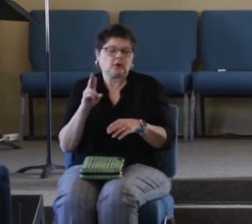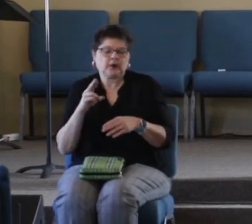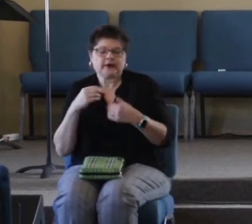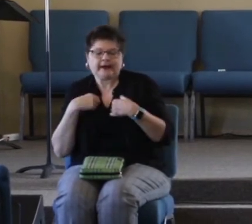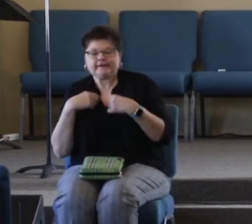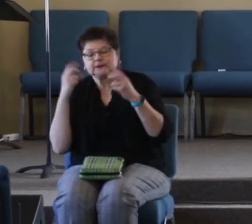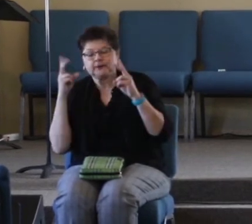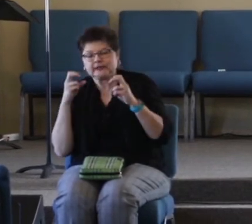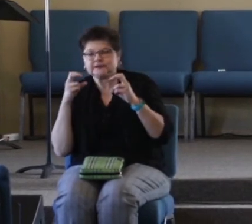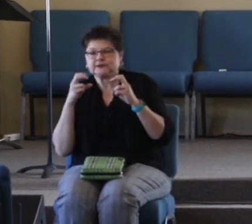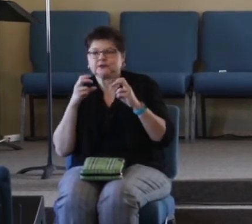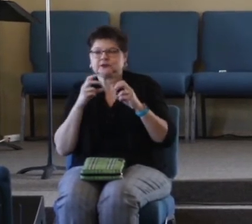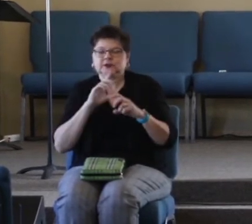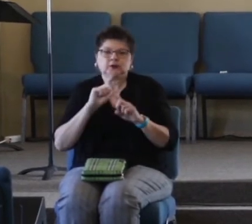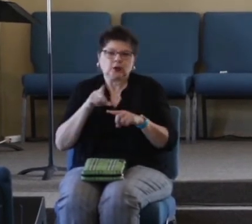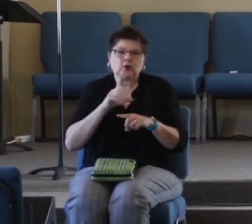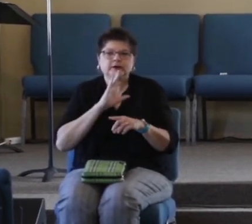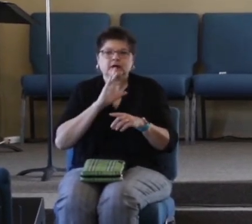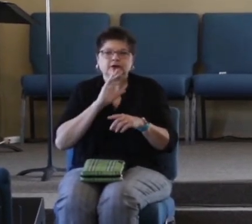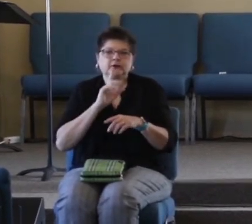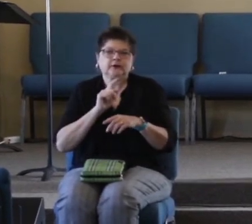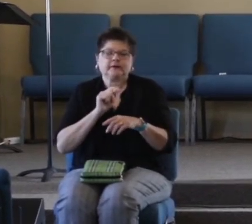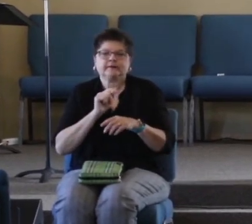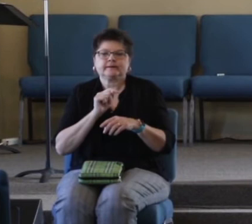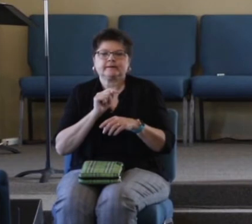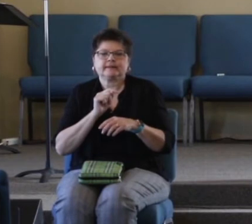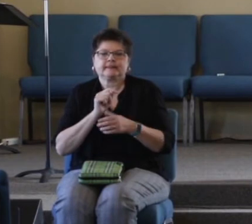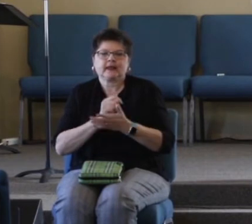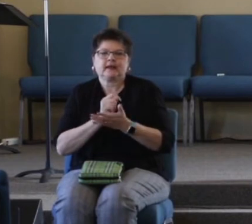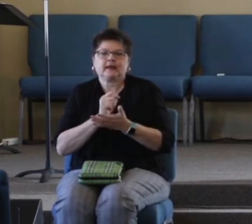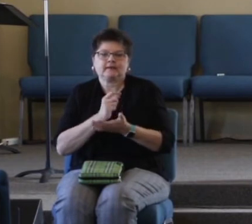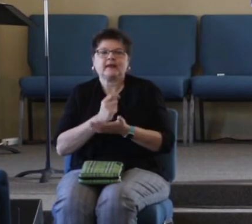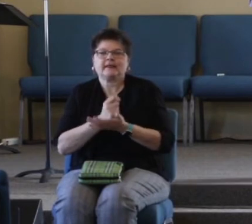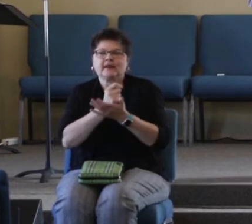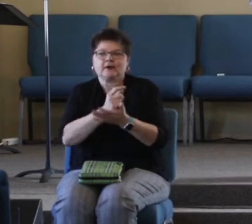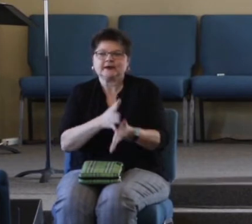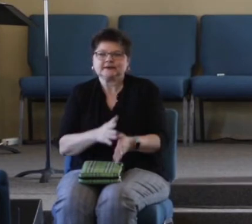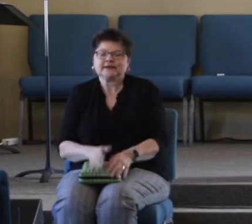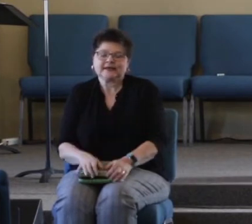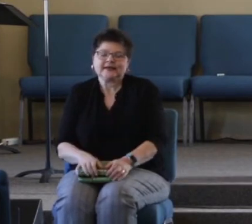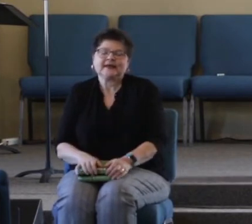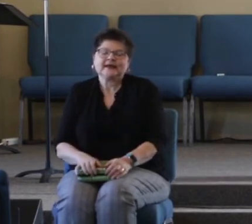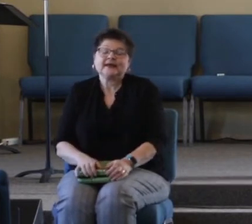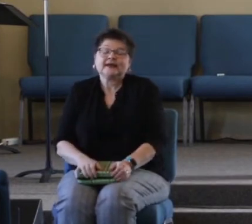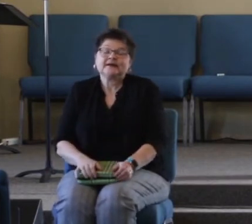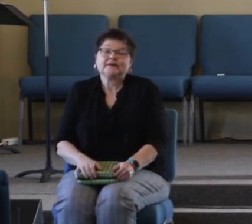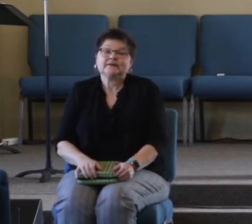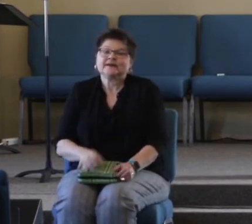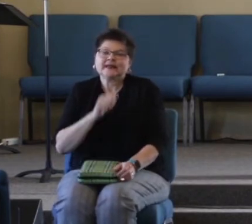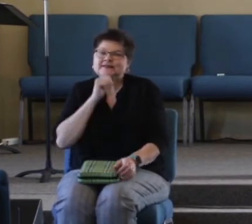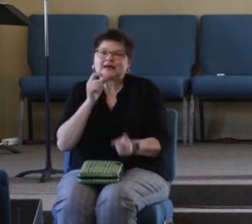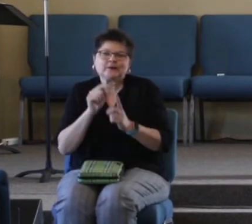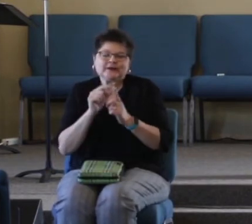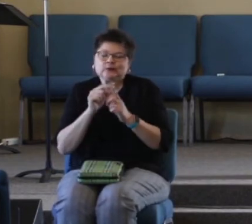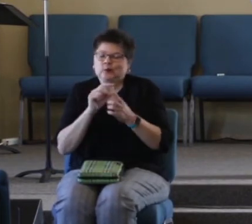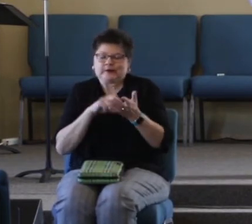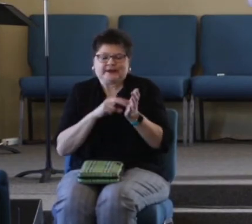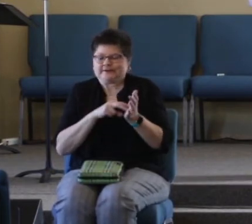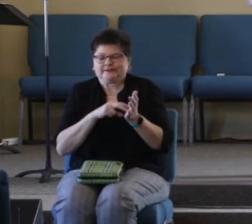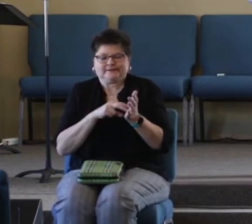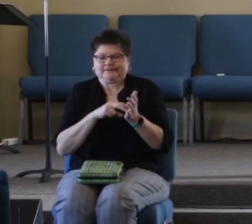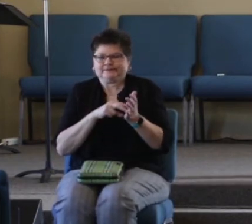see a counselor or a therapist or a psychologist or someone along those lines. And that's not what this word means here.